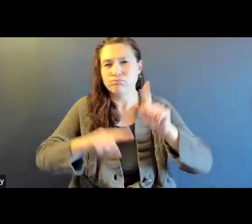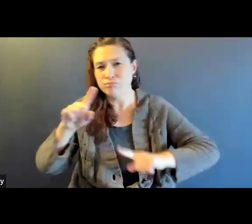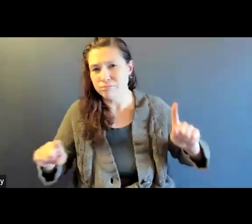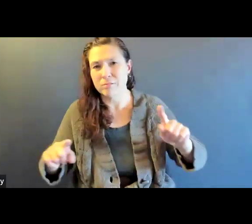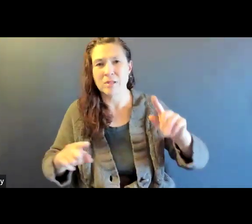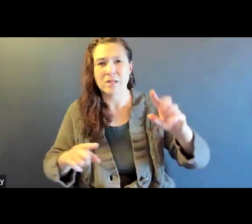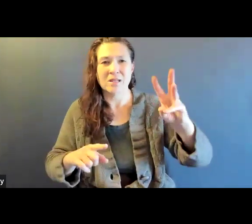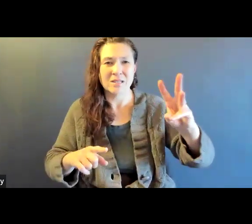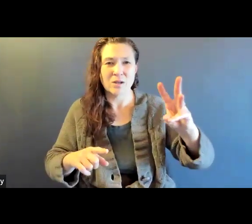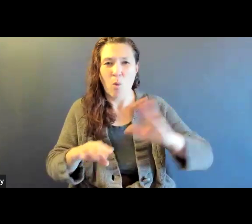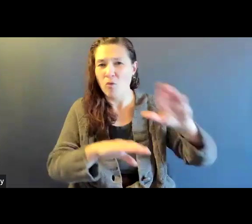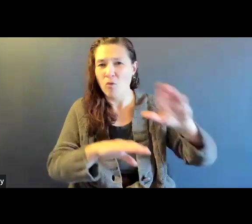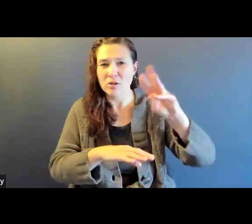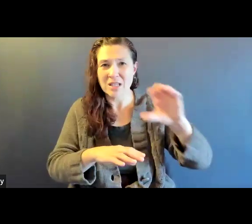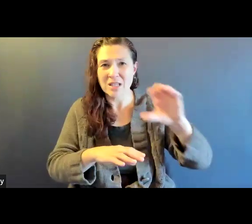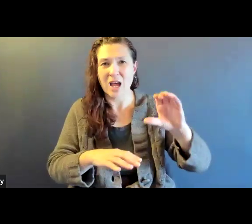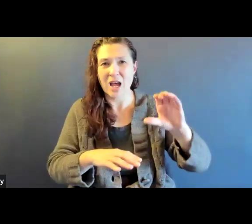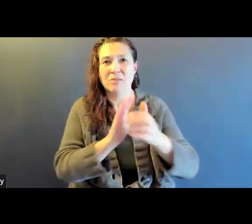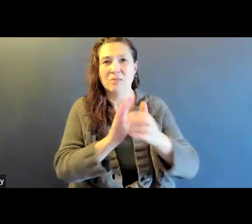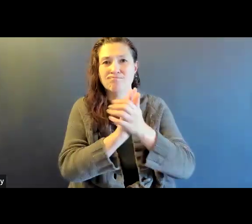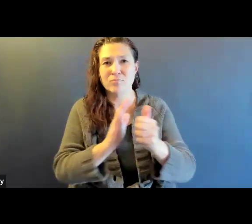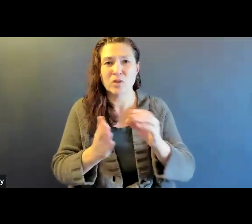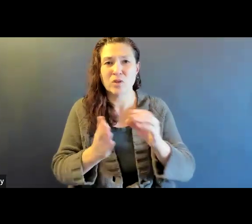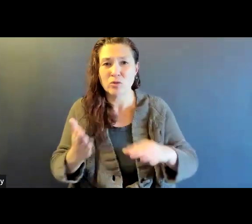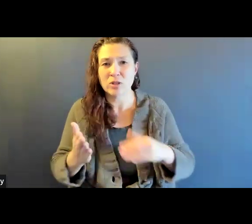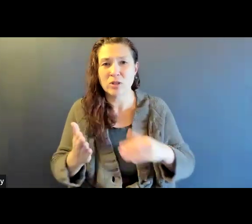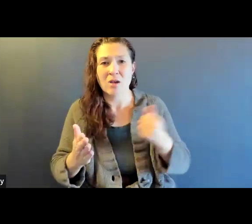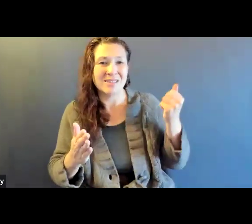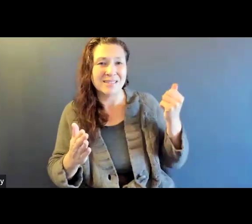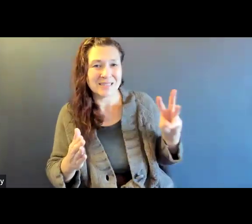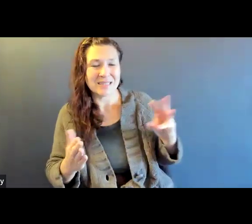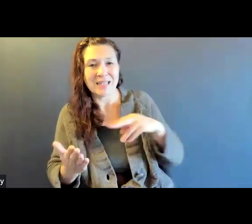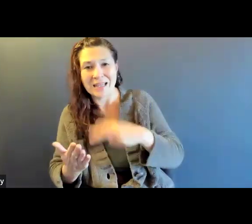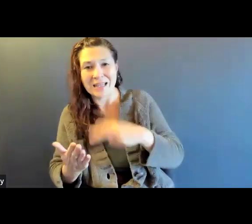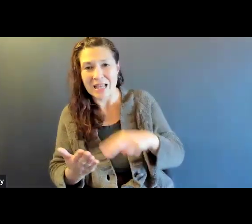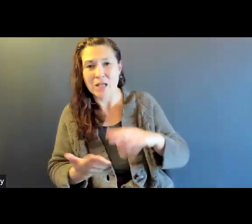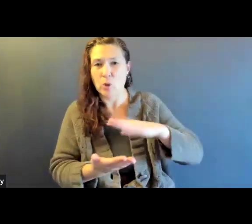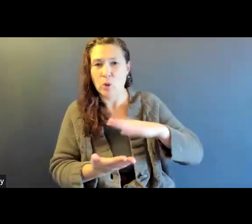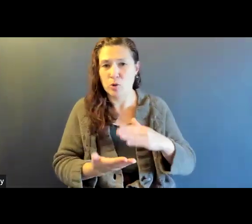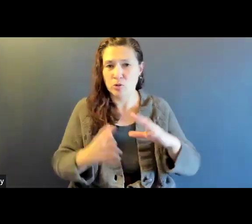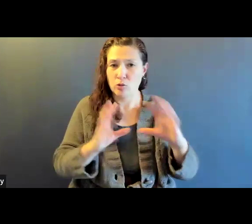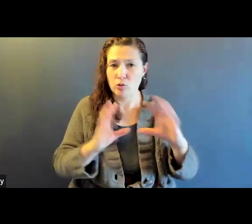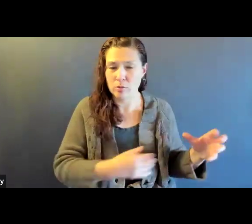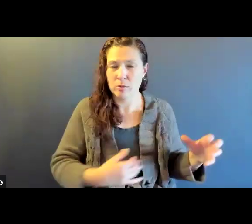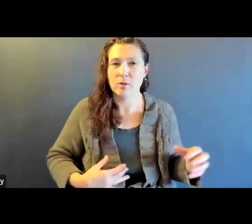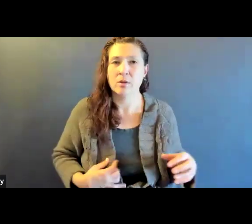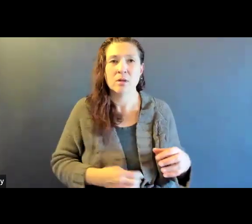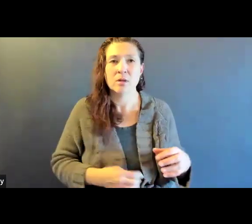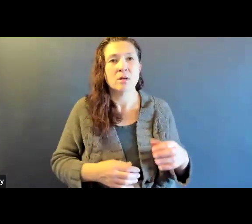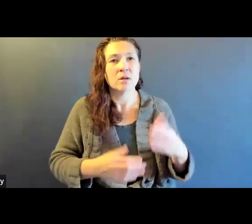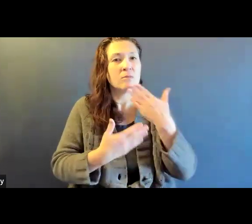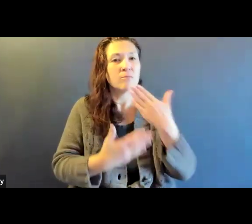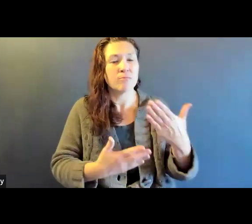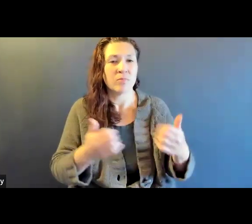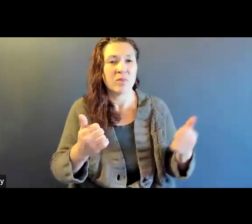600 talented students from 16 dance and music ensembles. I want to acknowledge the work of BPS Executive Director for the